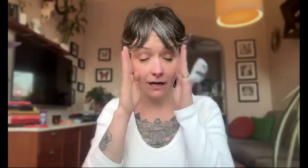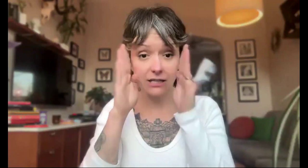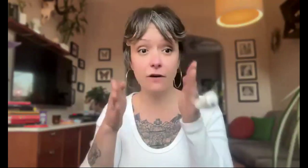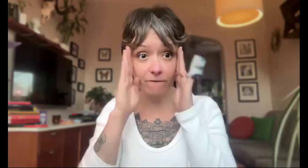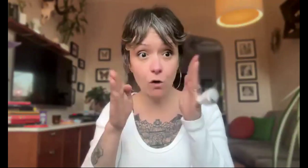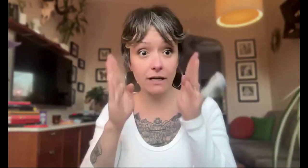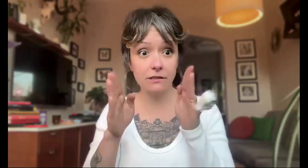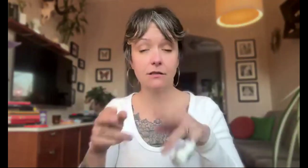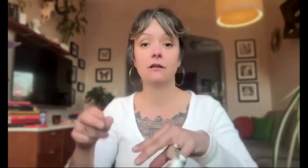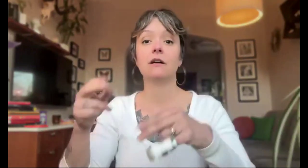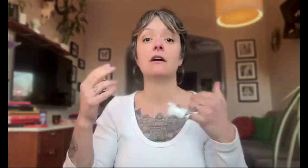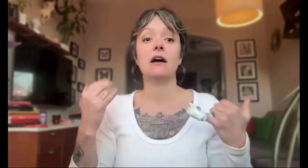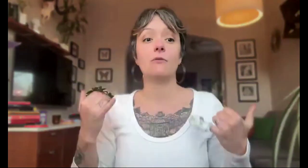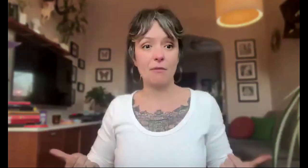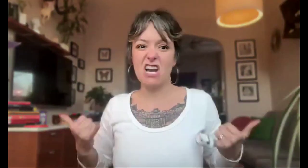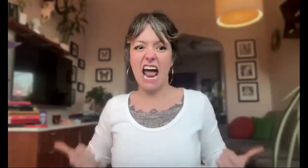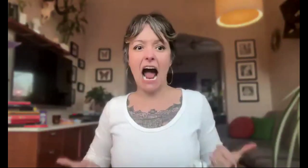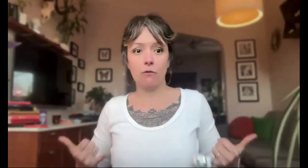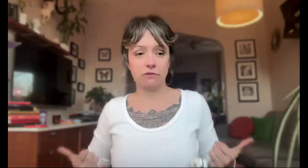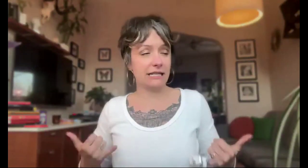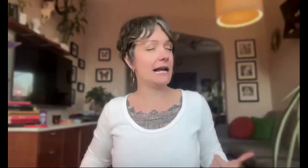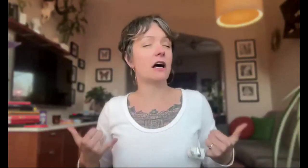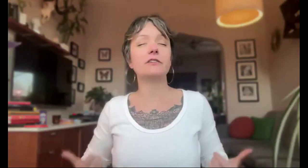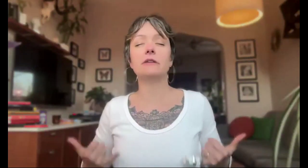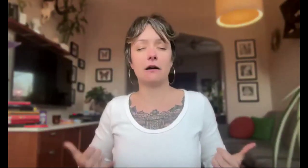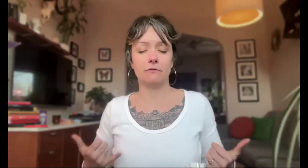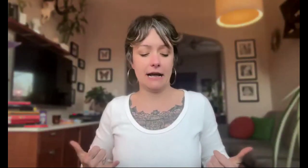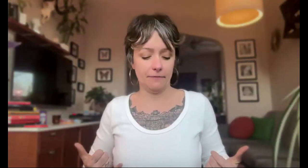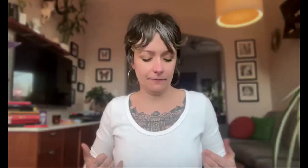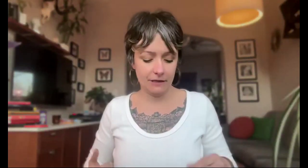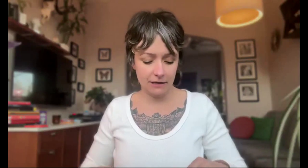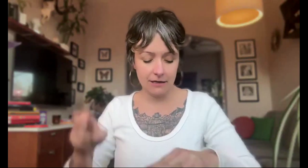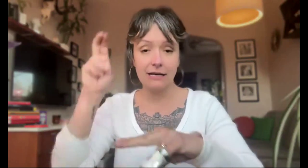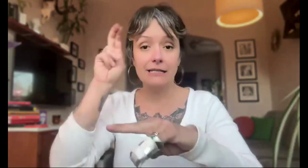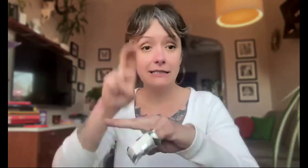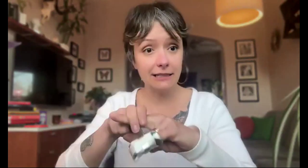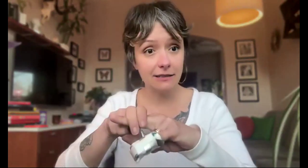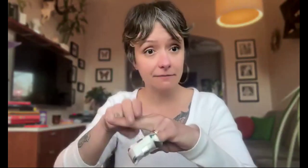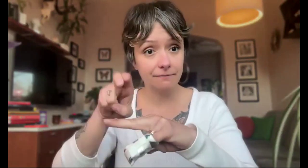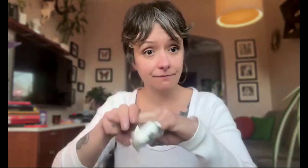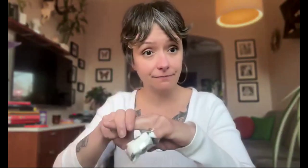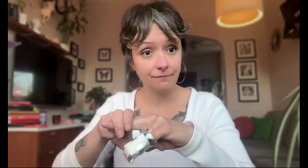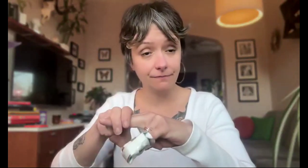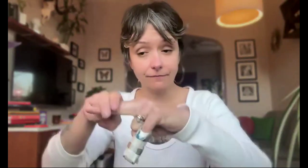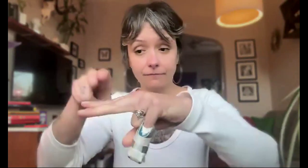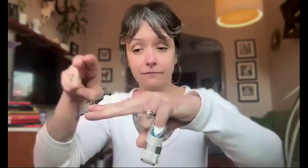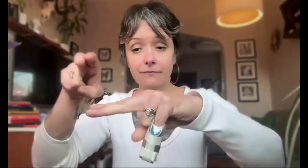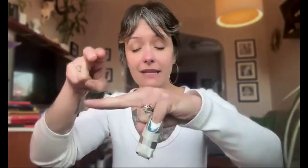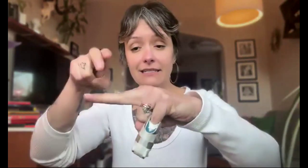I need you to focus. Remember now. Today is also now. Now. Sit. This